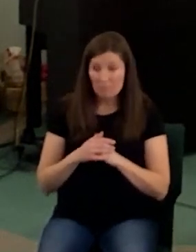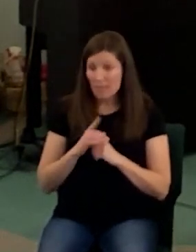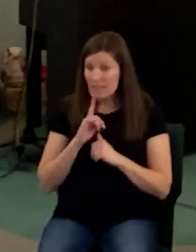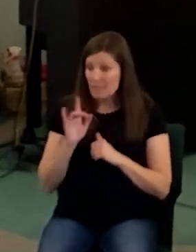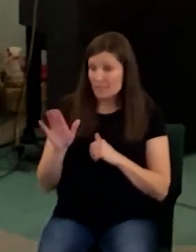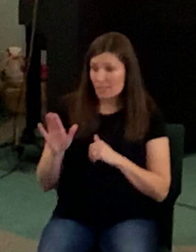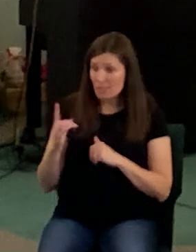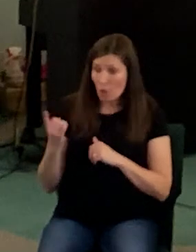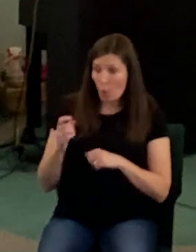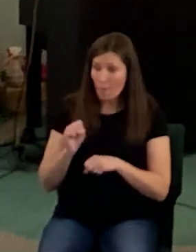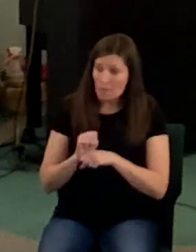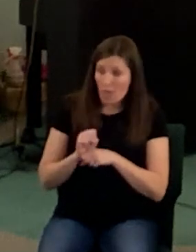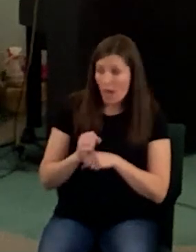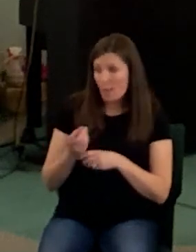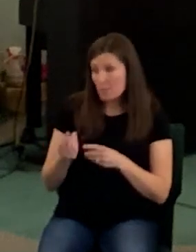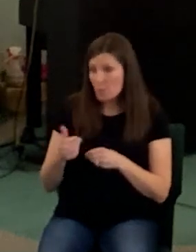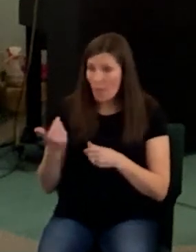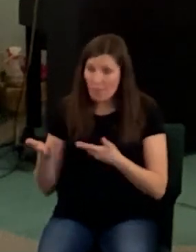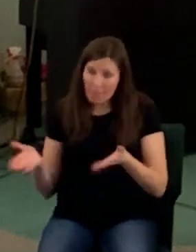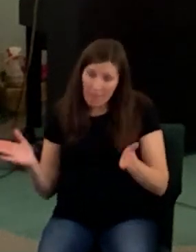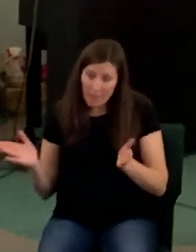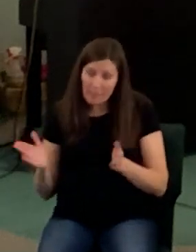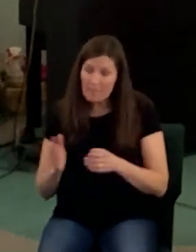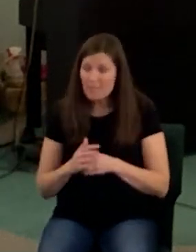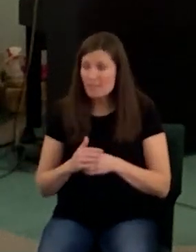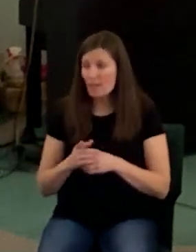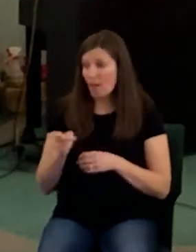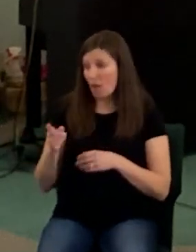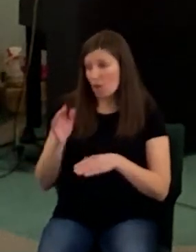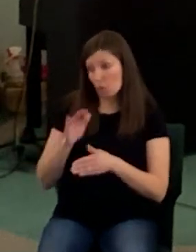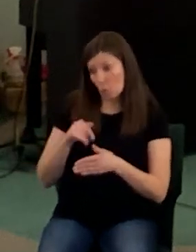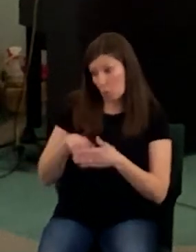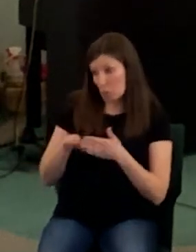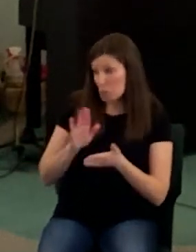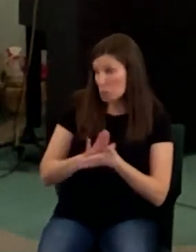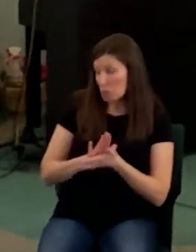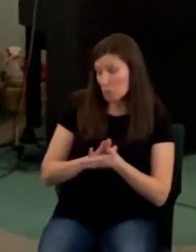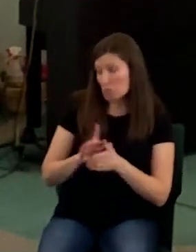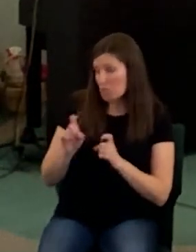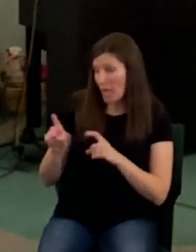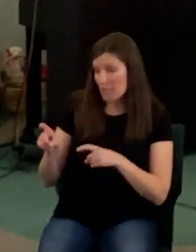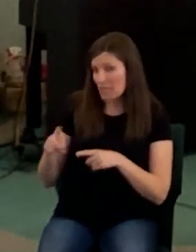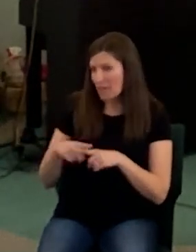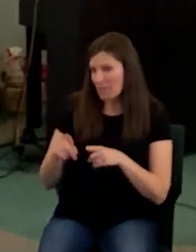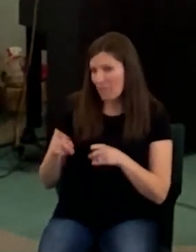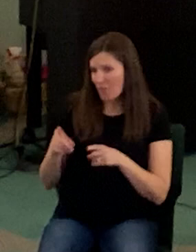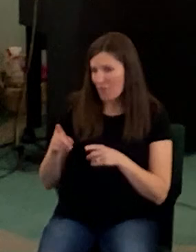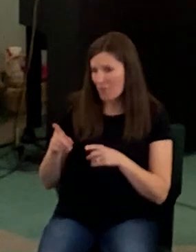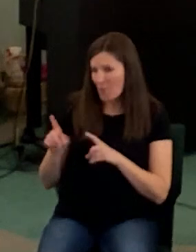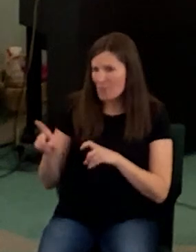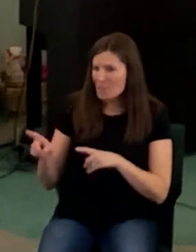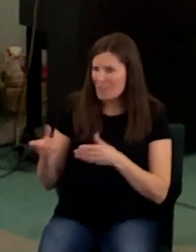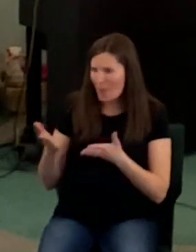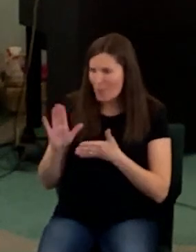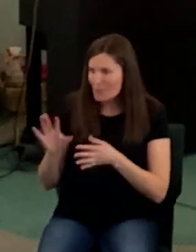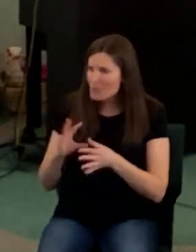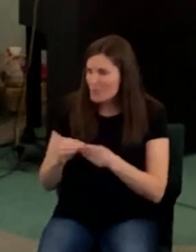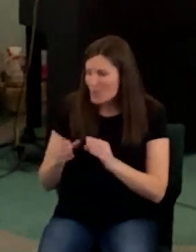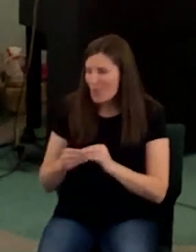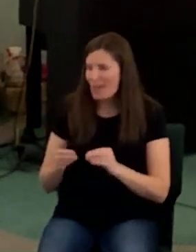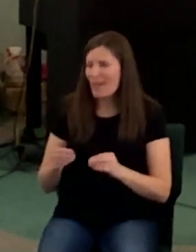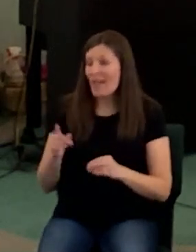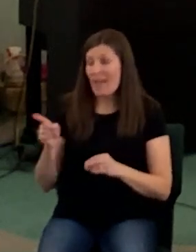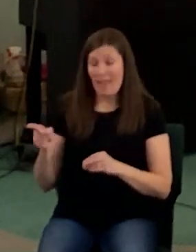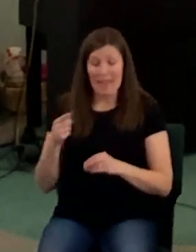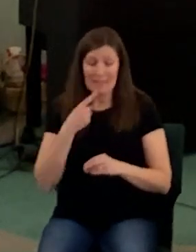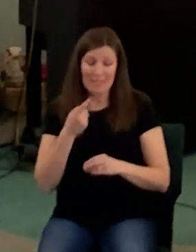only job? Do you do other things? Do you have a, you know, are you in school? Or just kind of asking him what his story is. And